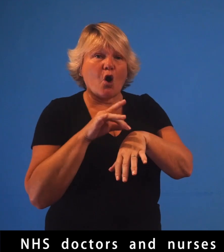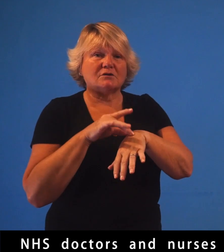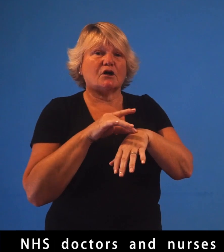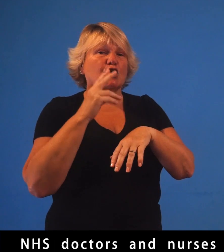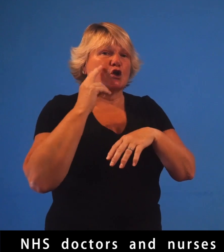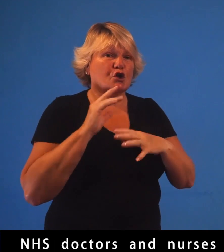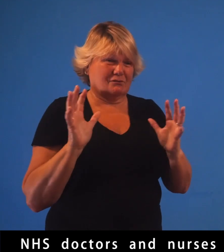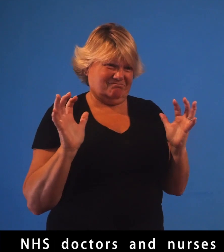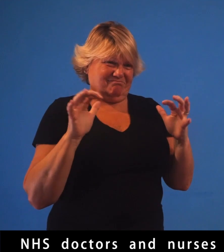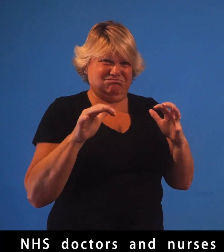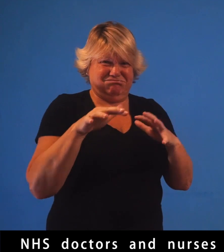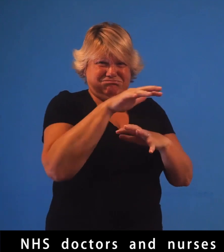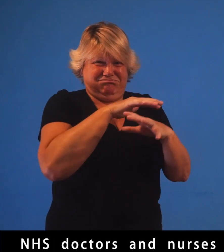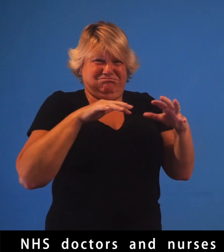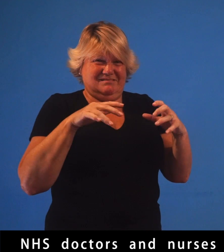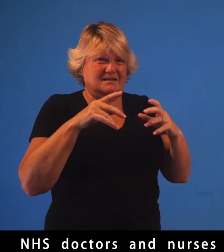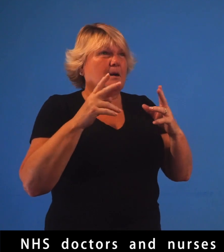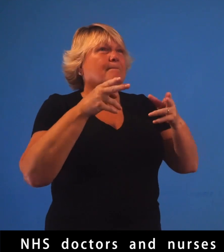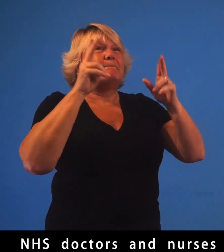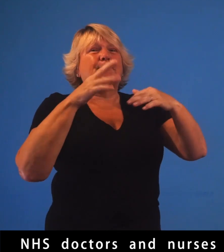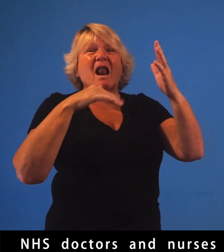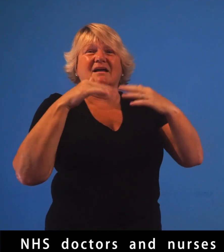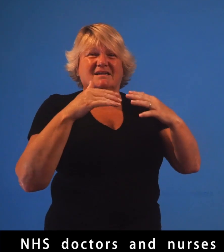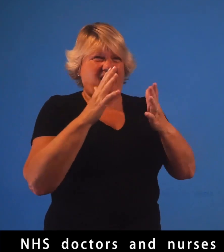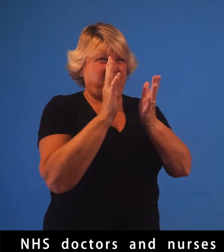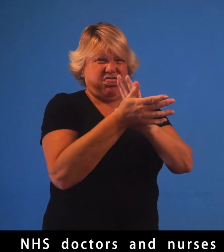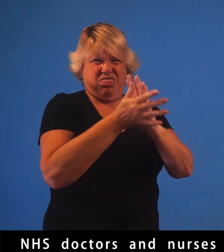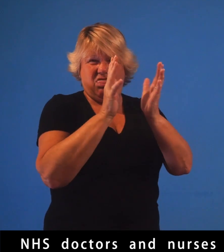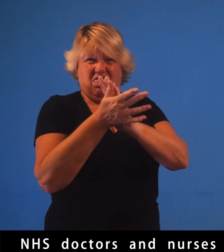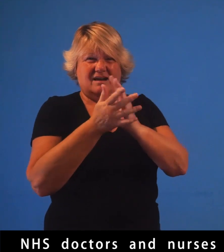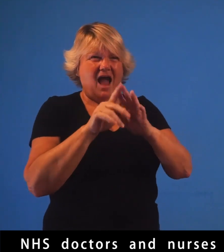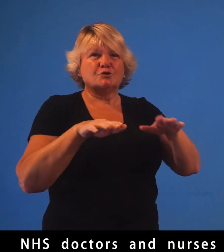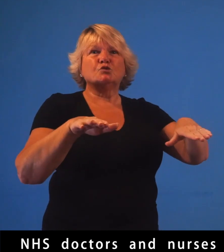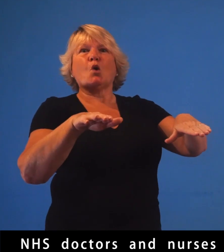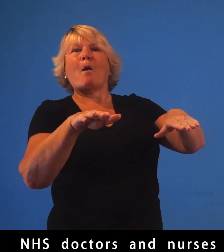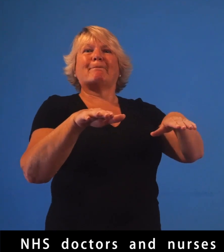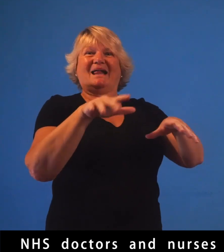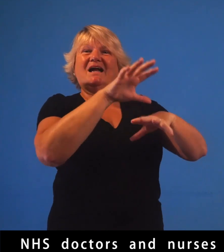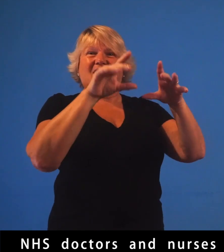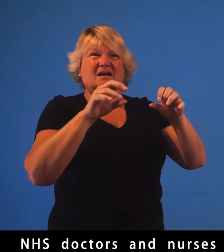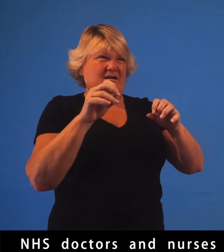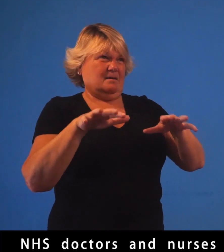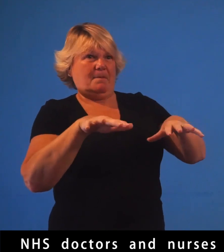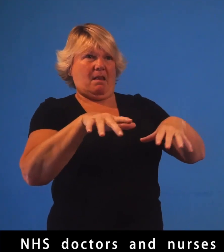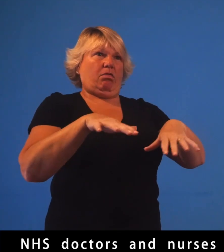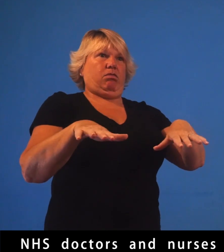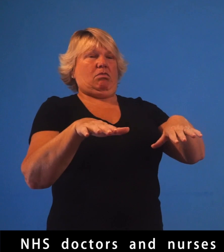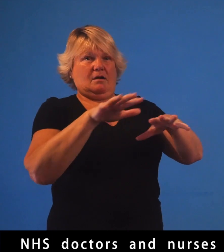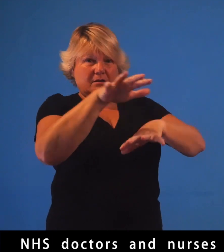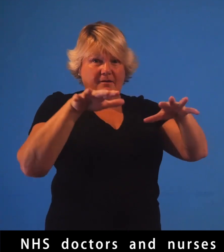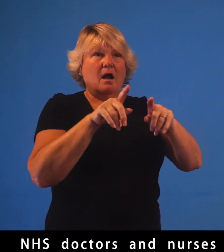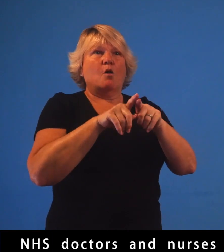NHS doctors and nurses meet in cramped landscapes full of zombie-like people and ruined